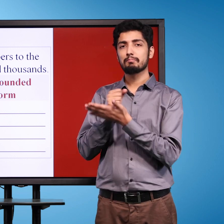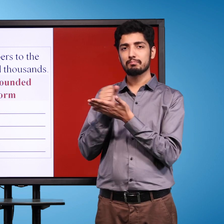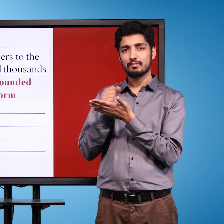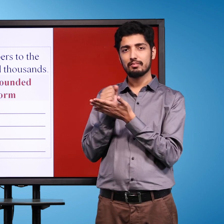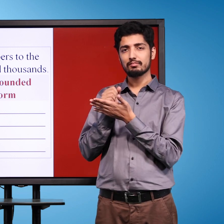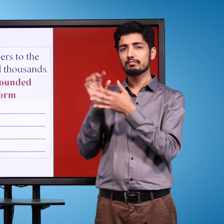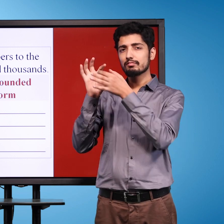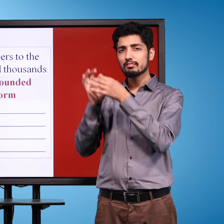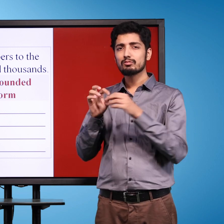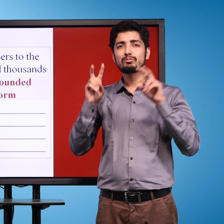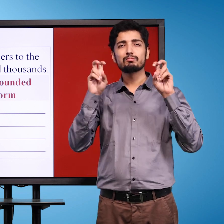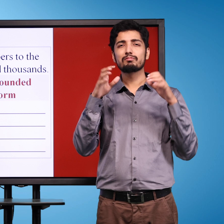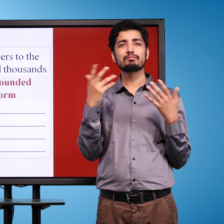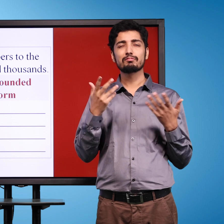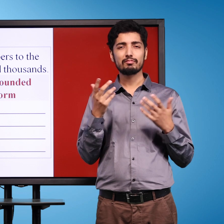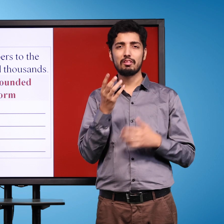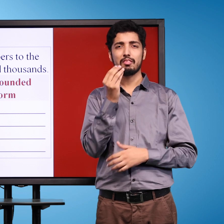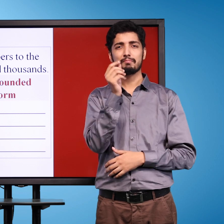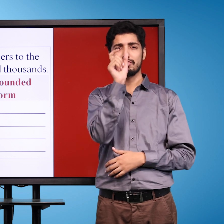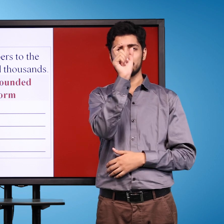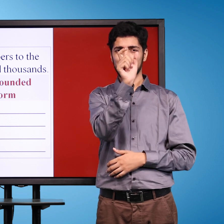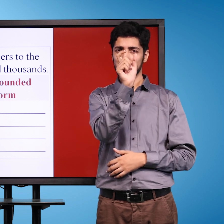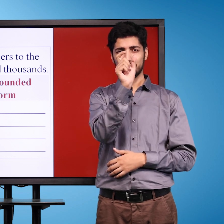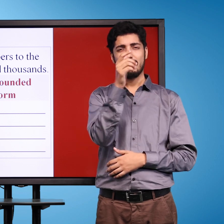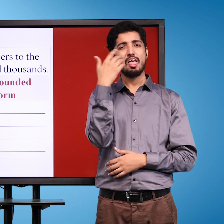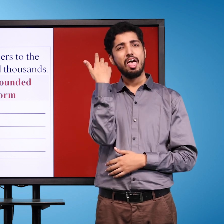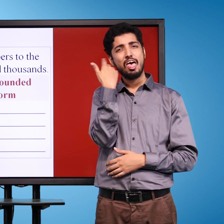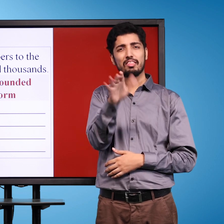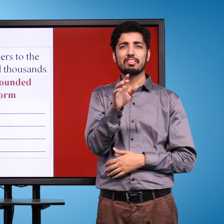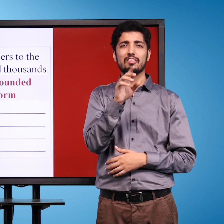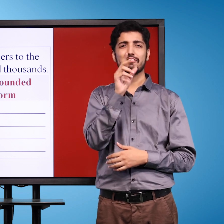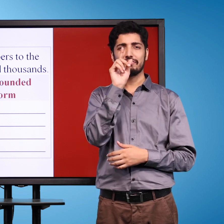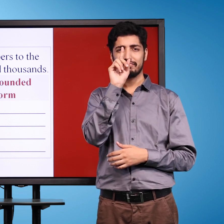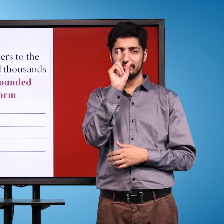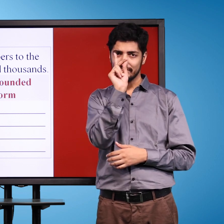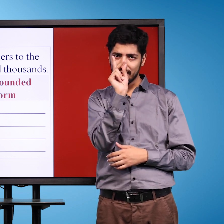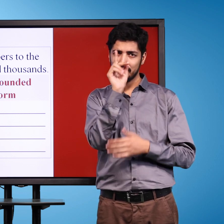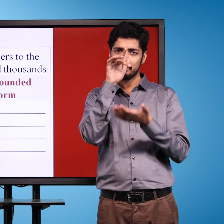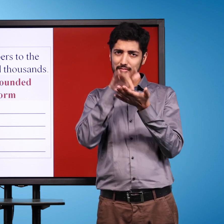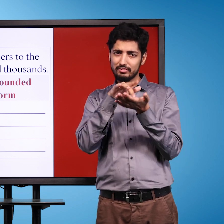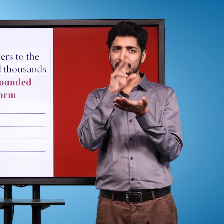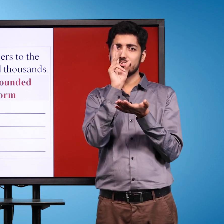Try these. Round off the given numbers to the nearest tens, hundreds, and